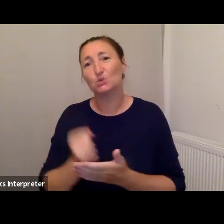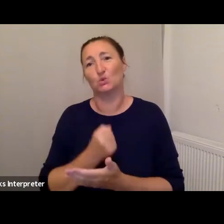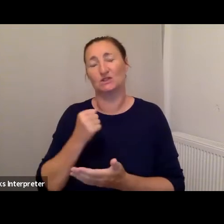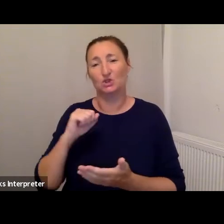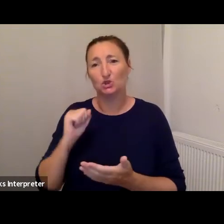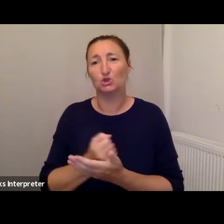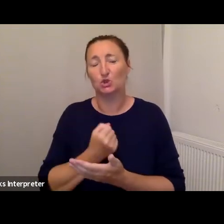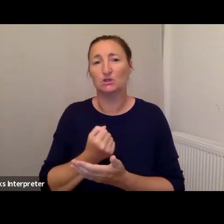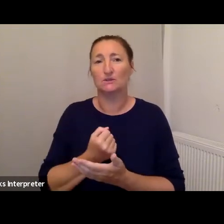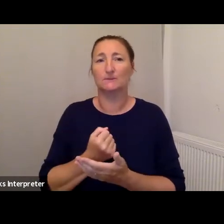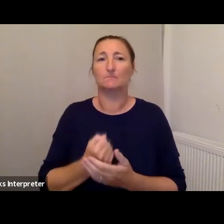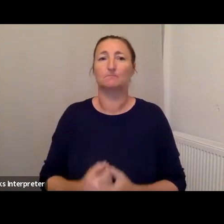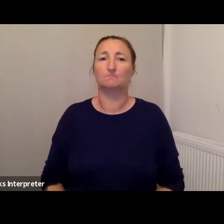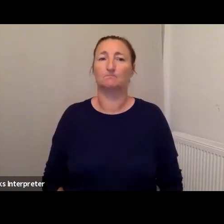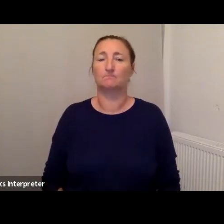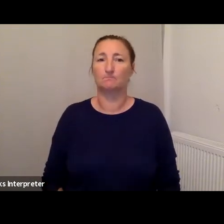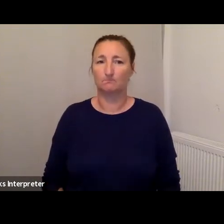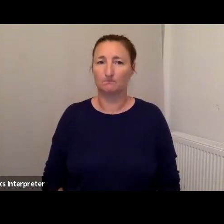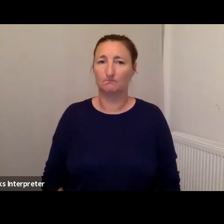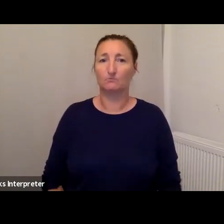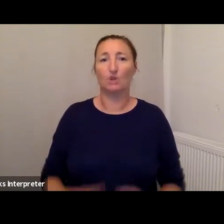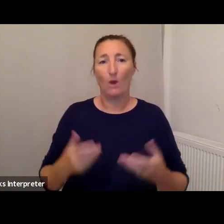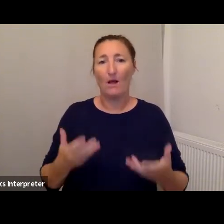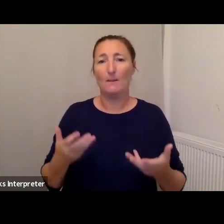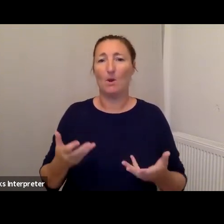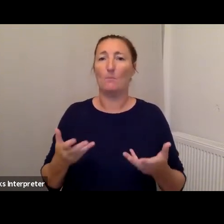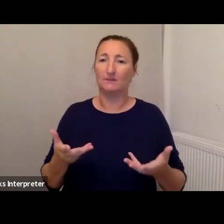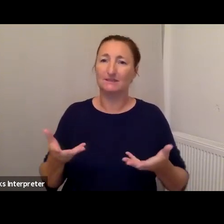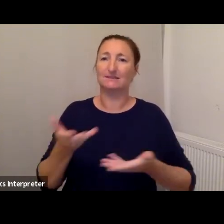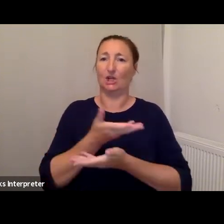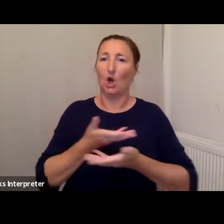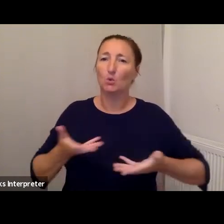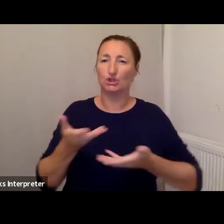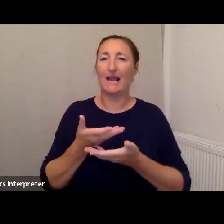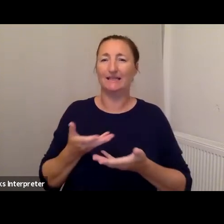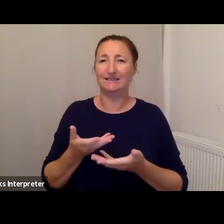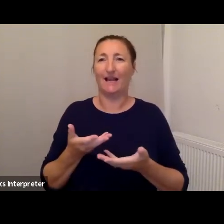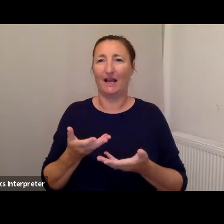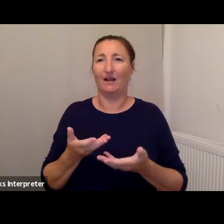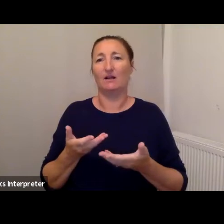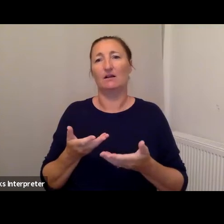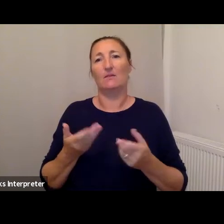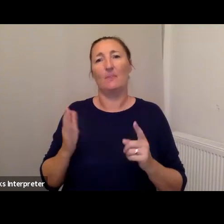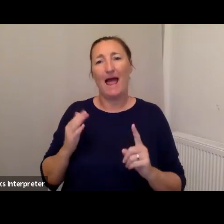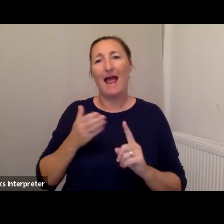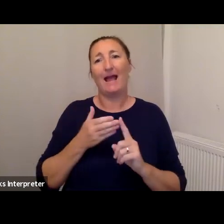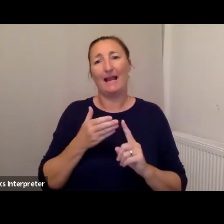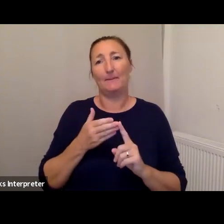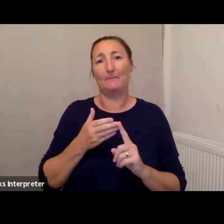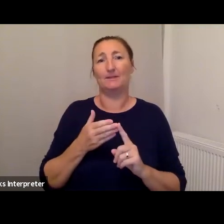in the negotiation and on mitigation and stage, where they're talking about emissions to bring